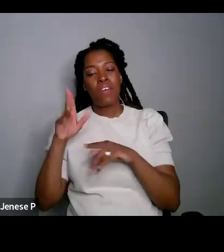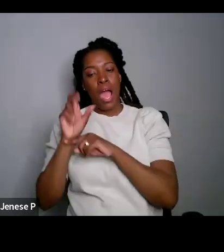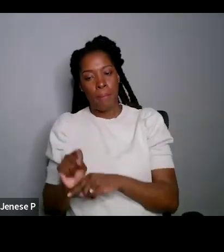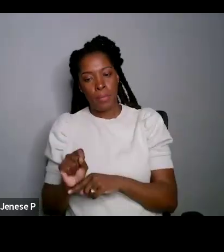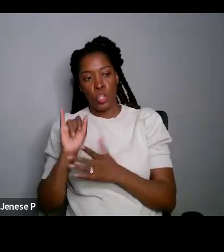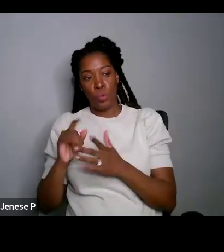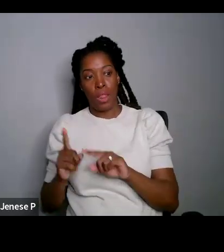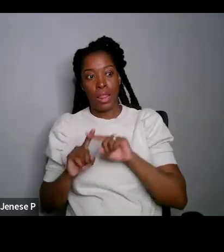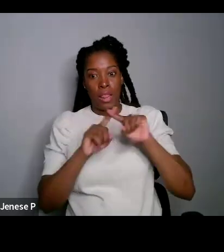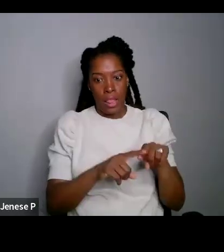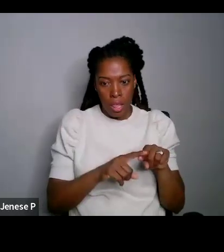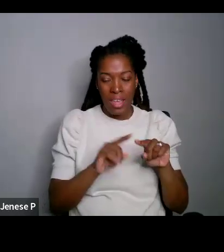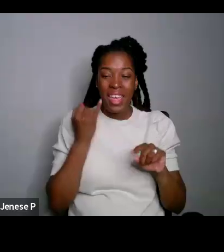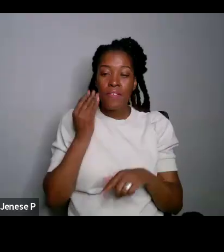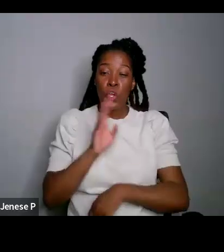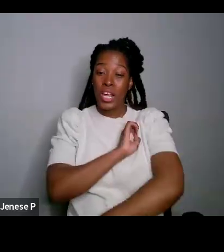depleted.